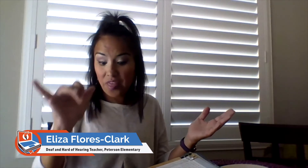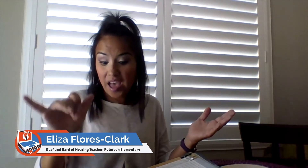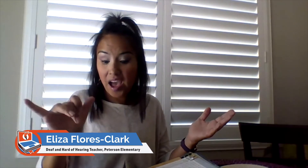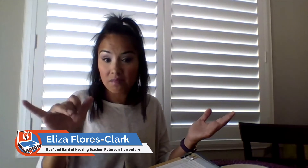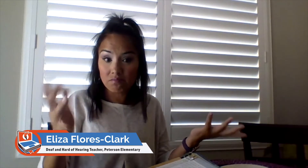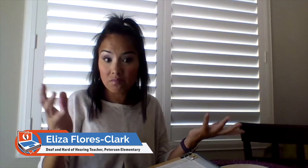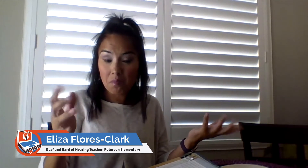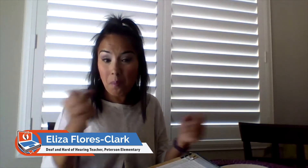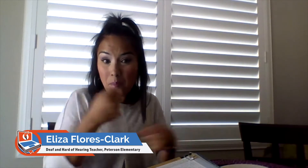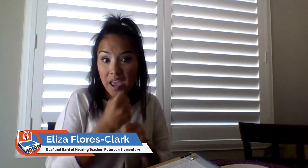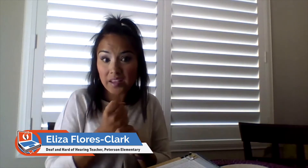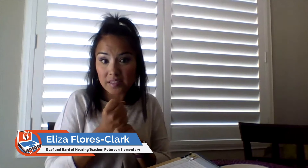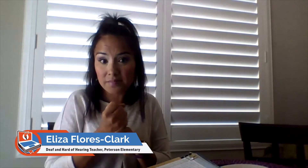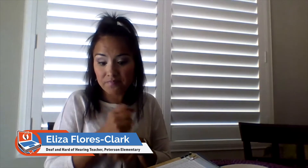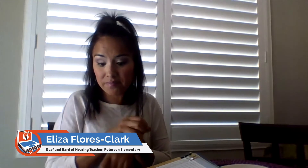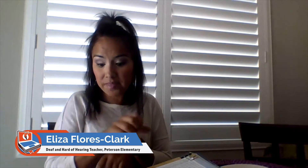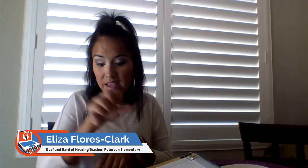that makes the